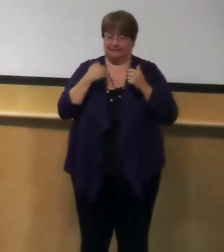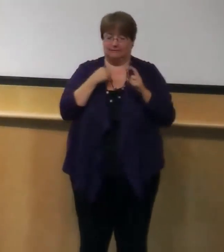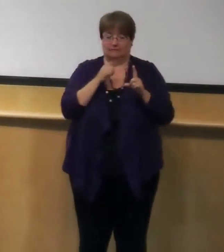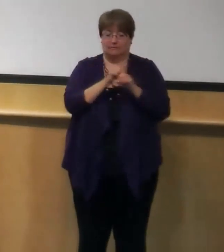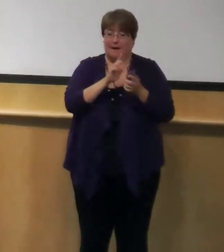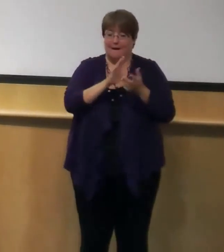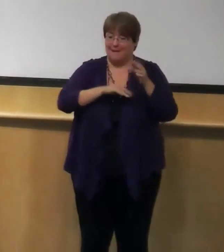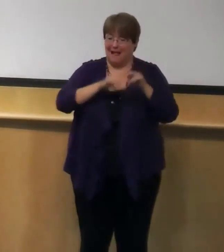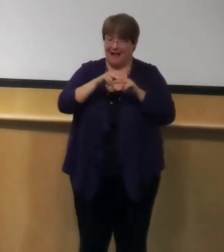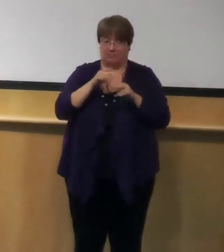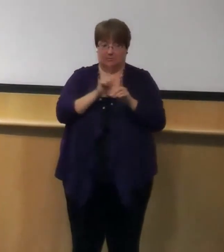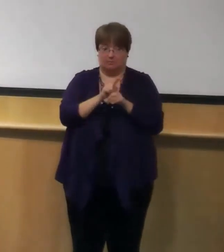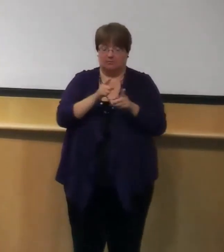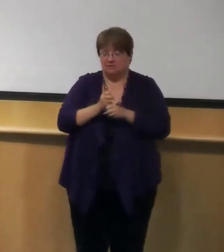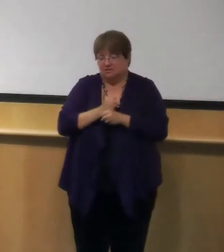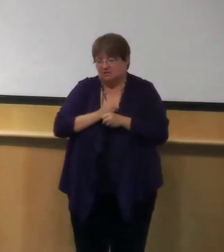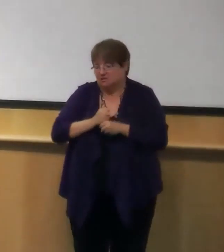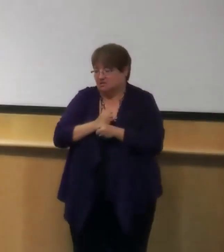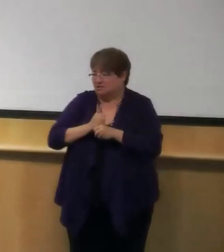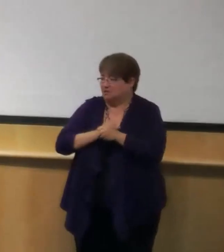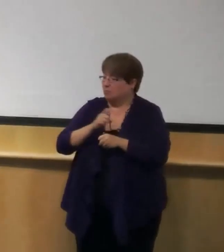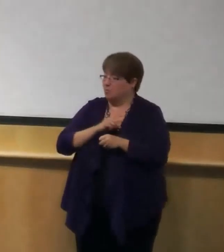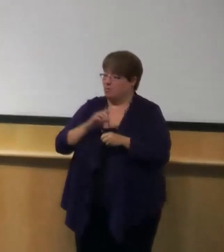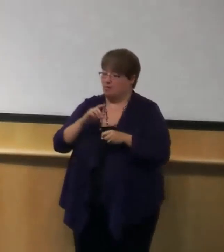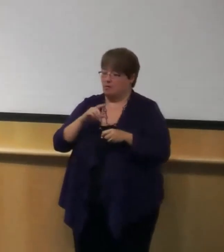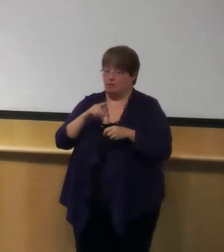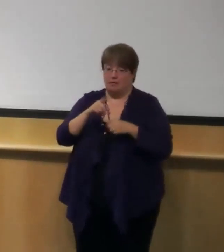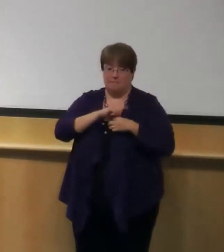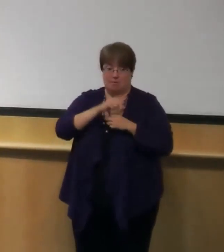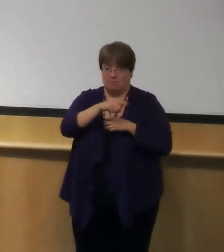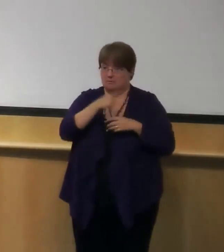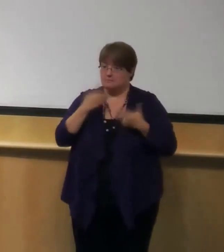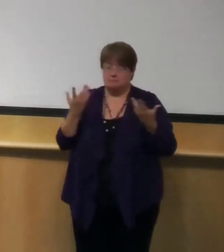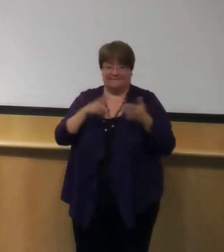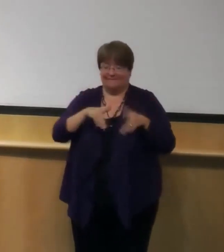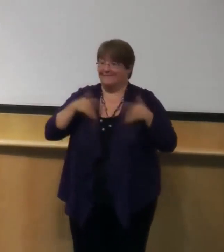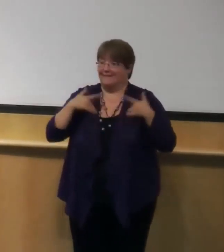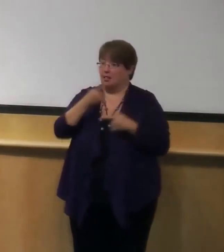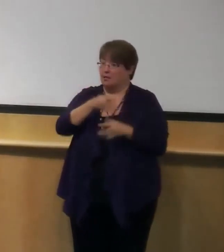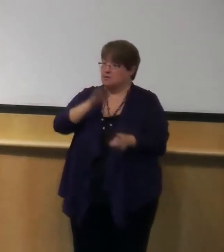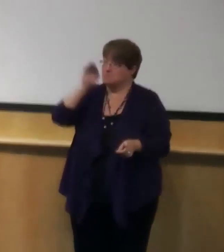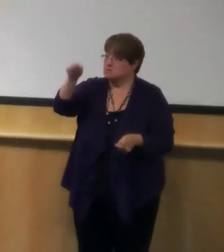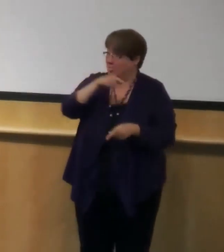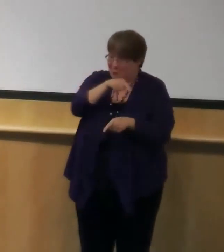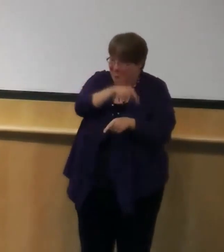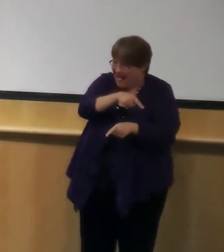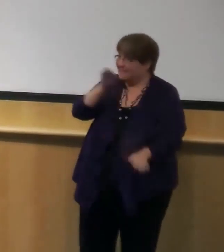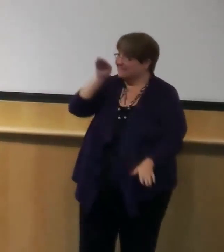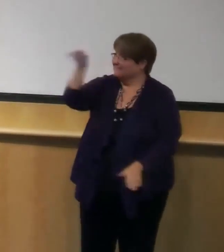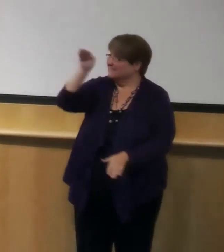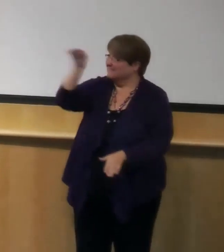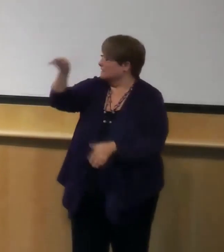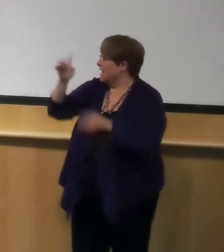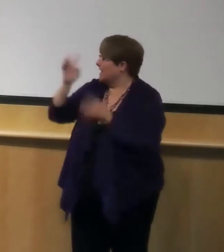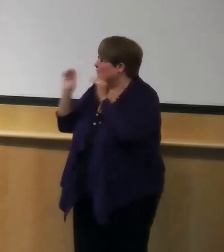Well, it's interesting that you mentioned that because the parents that I have met were very frustrated because they felt they had actually approached the